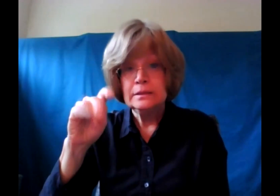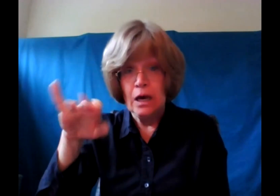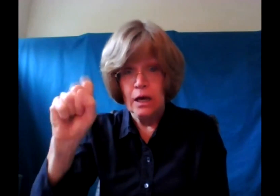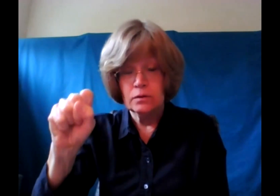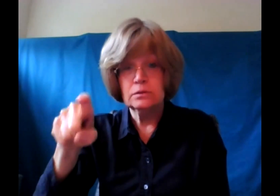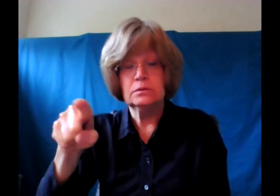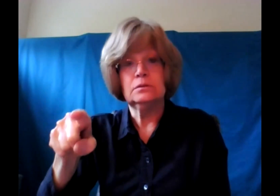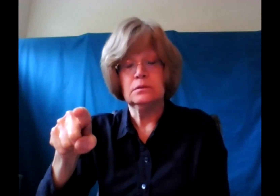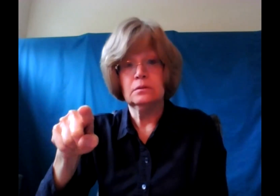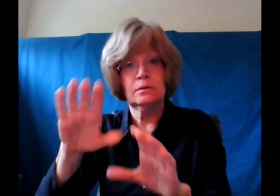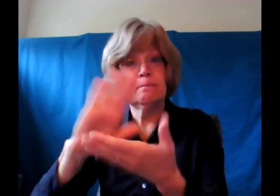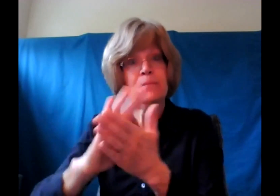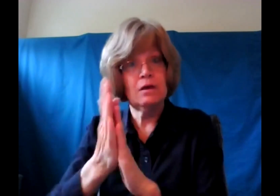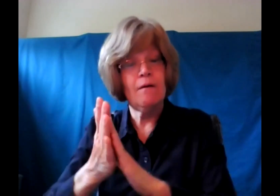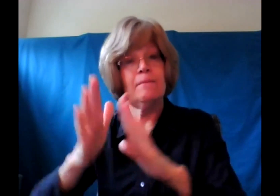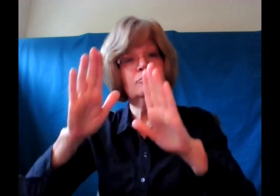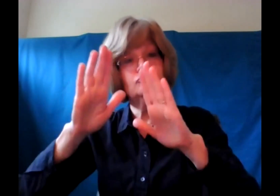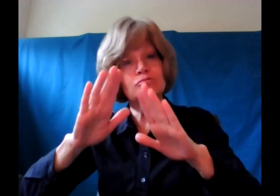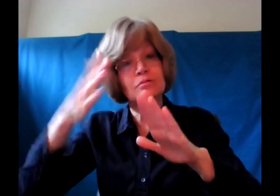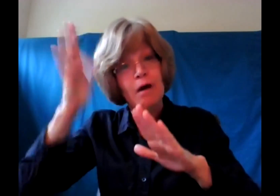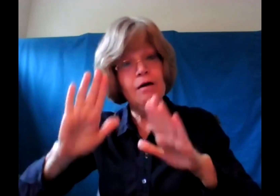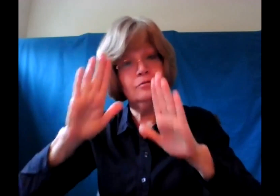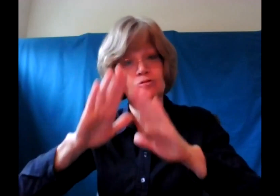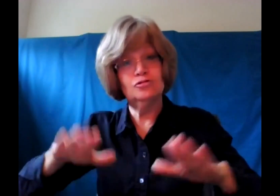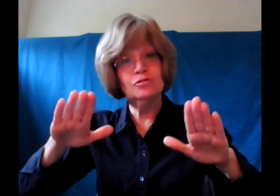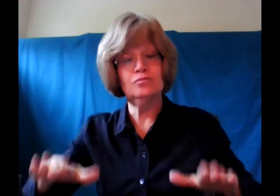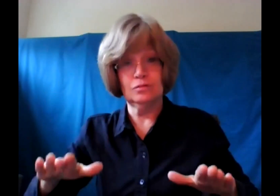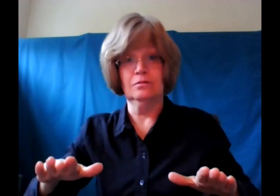become the children of God.